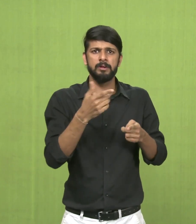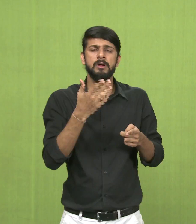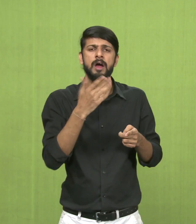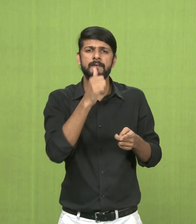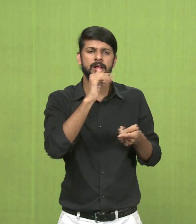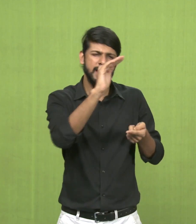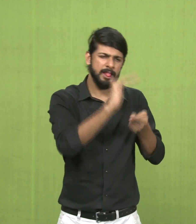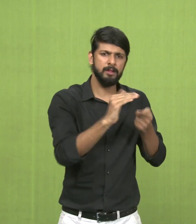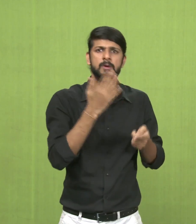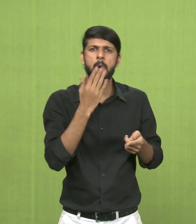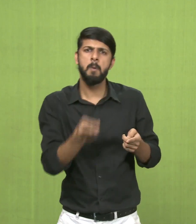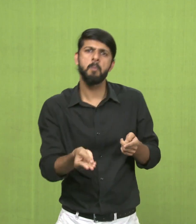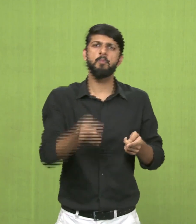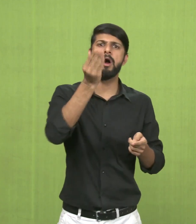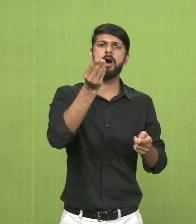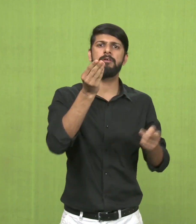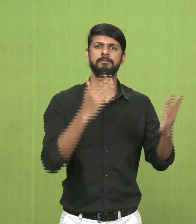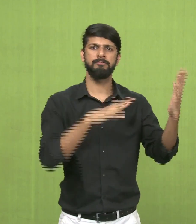watercolor and gold on paper.